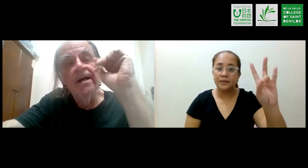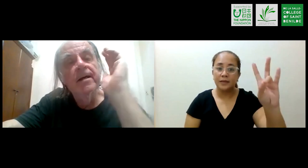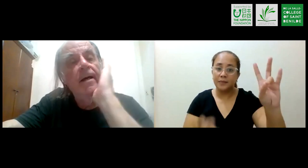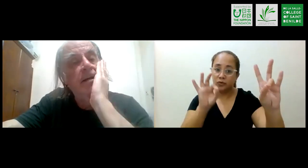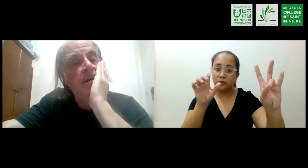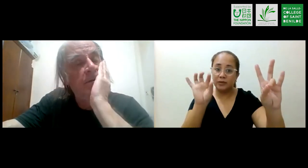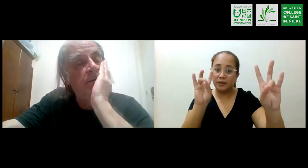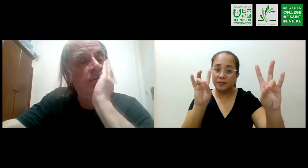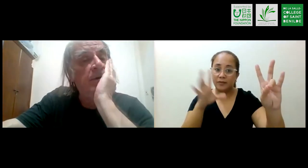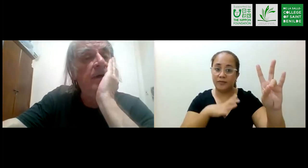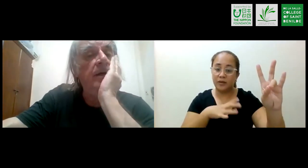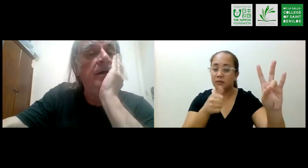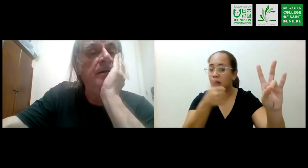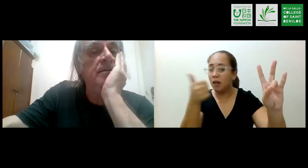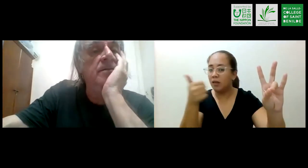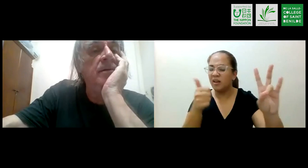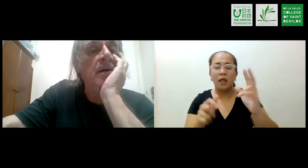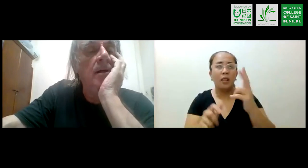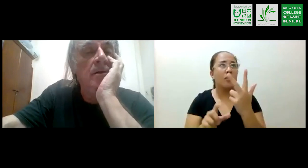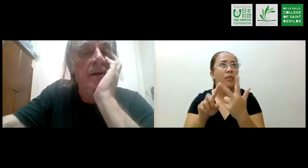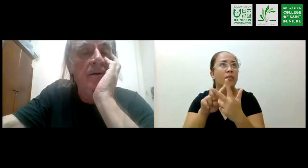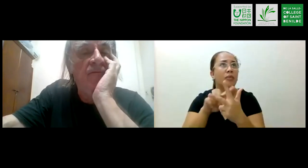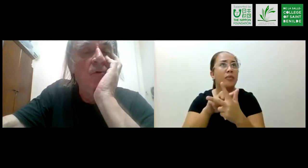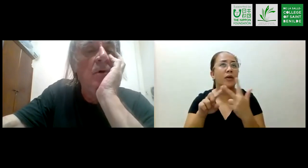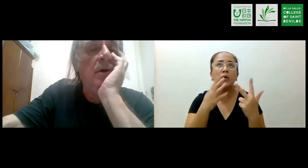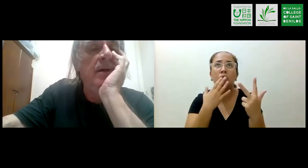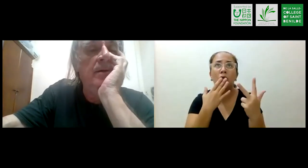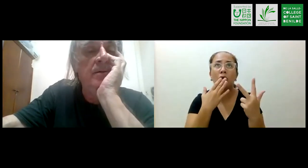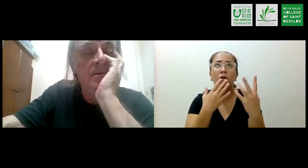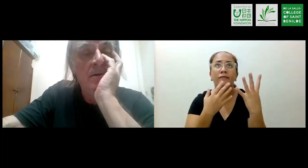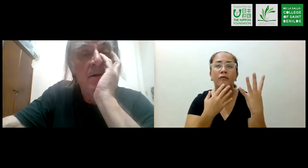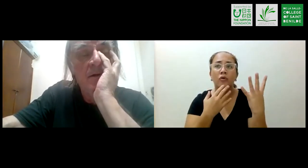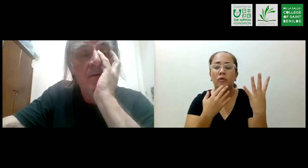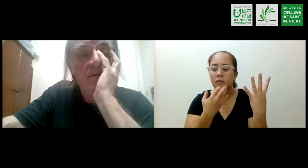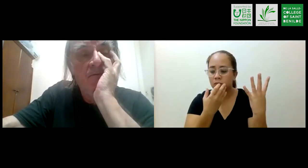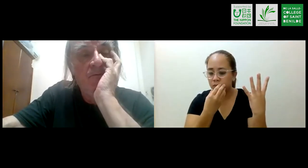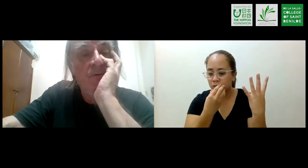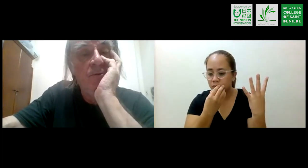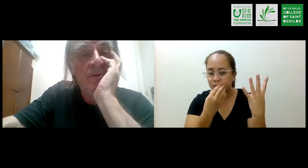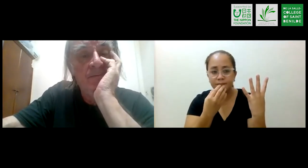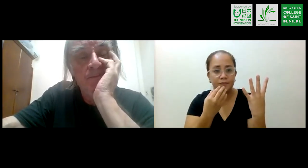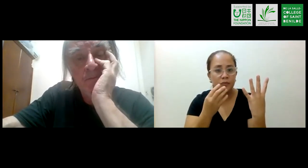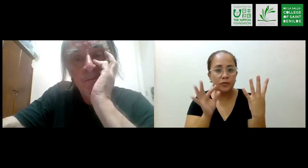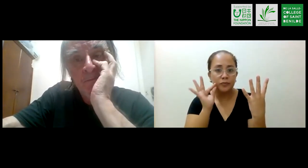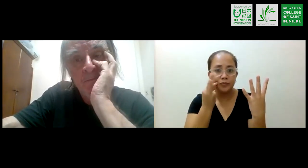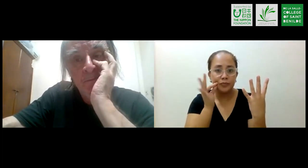them? 7? And then 3 is color and 4 is fruit.